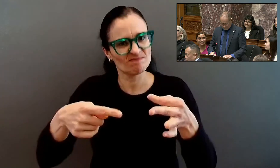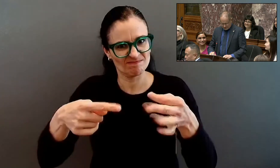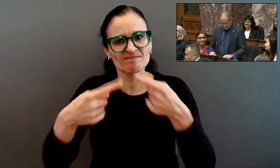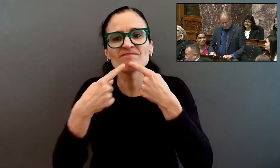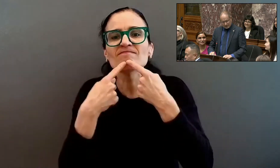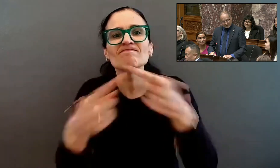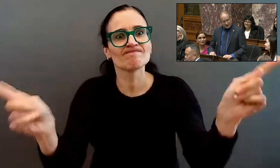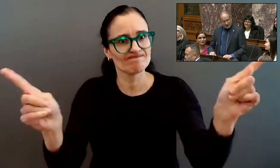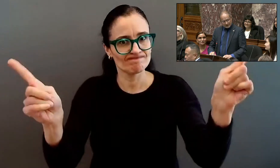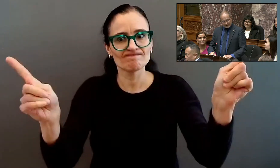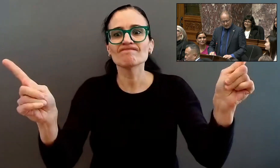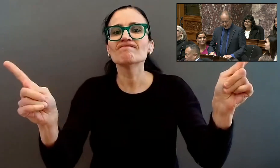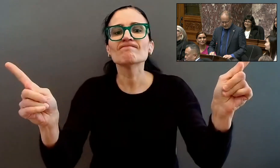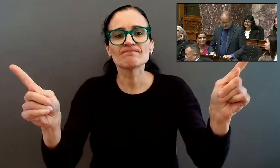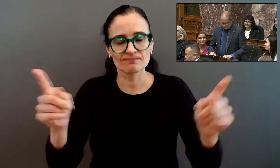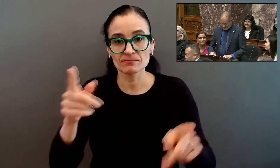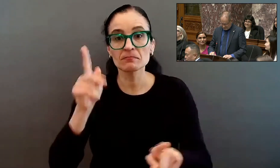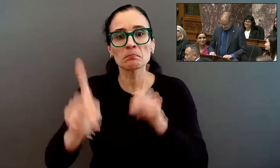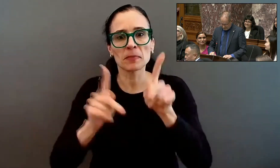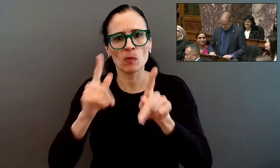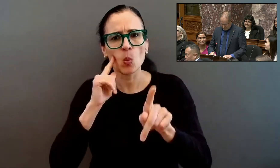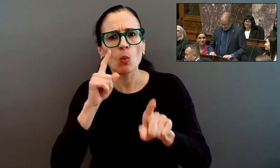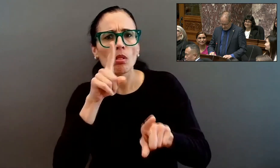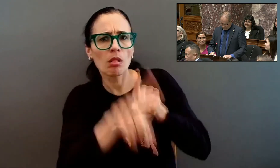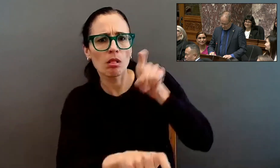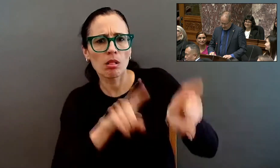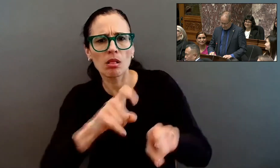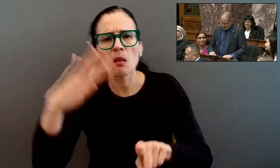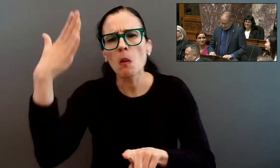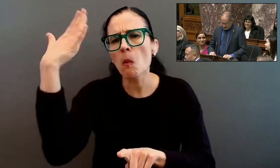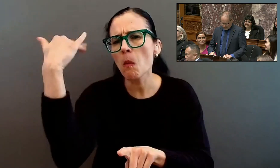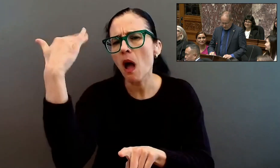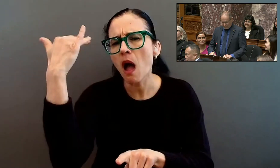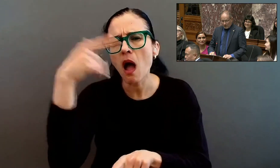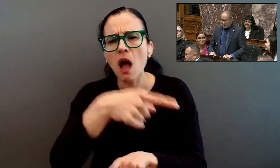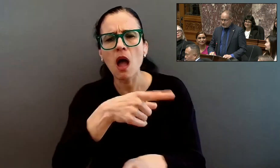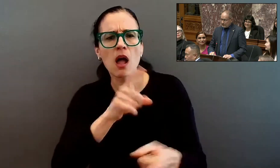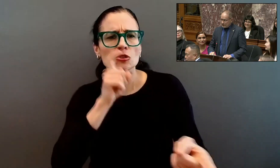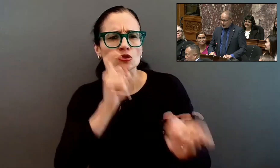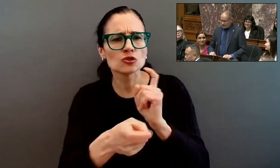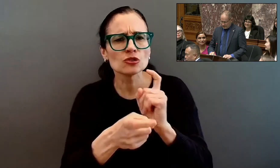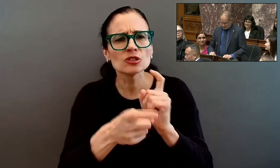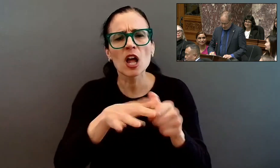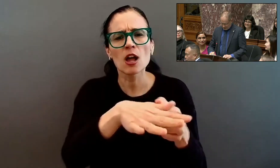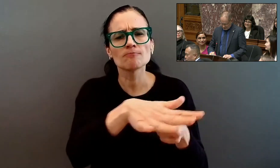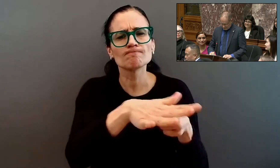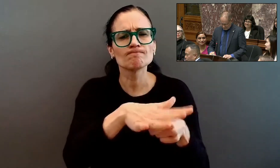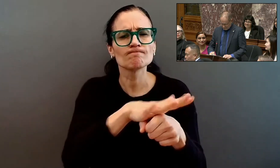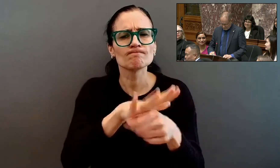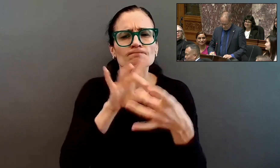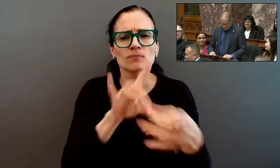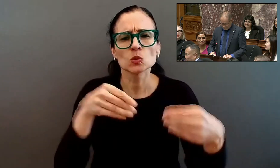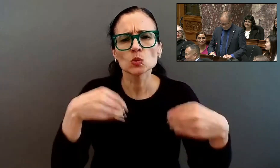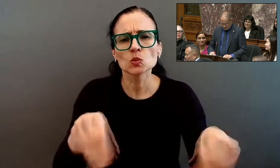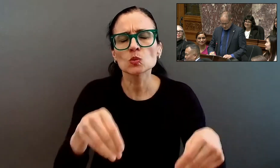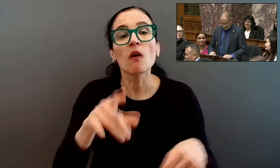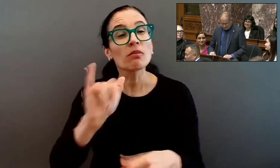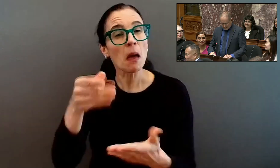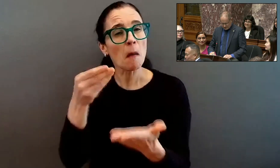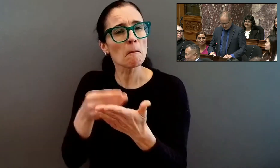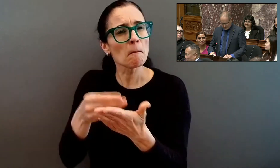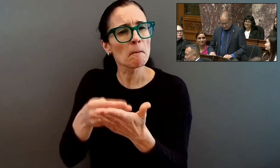that budget vote at the hockey rink, or that bylaw while walking your dog in the park. There's